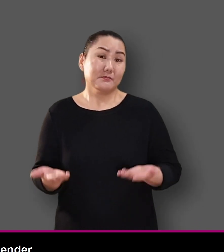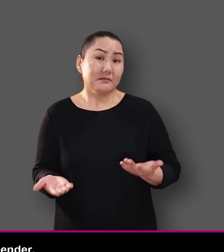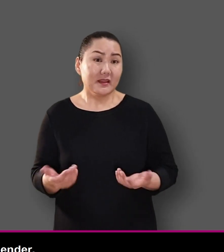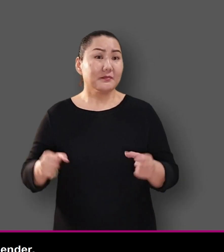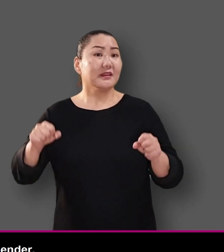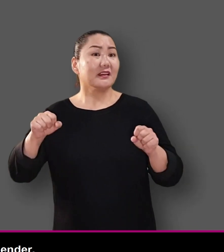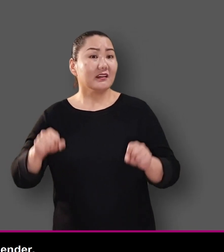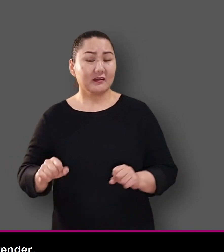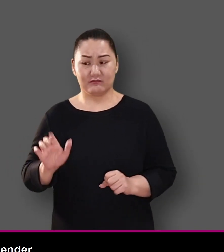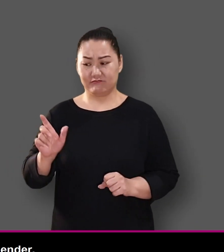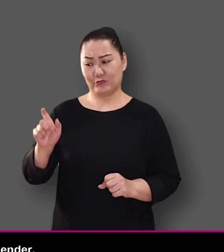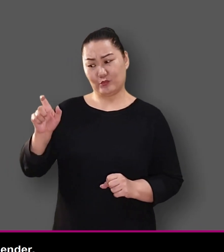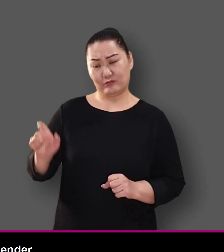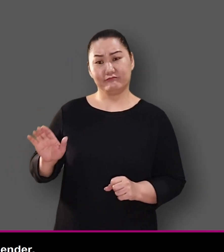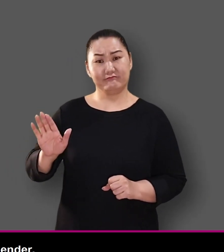gender,